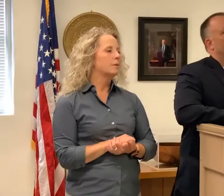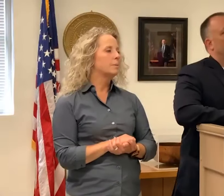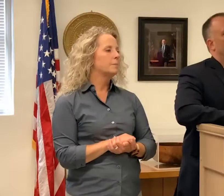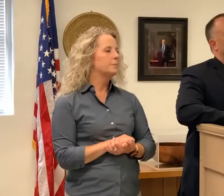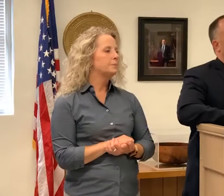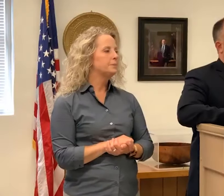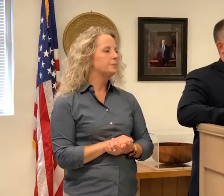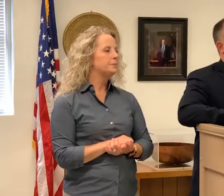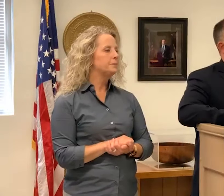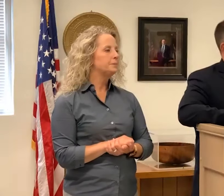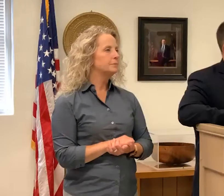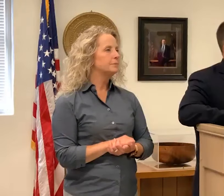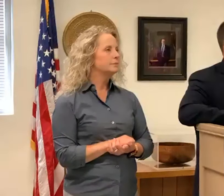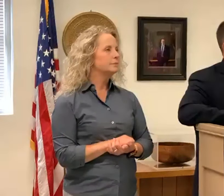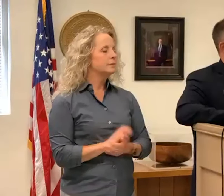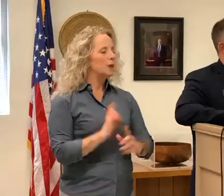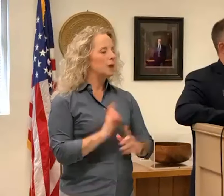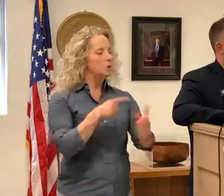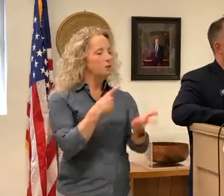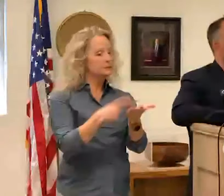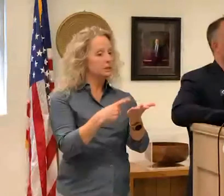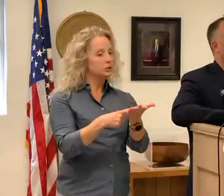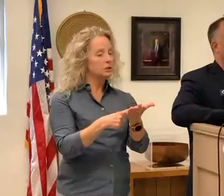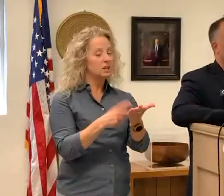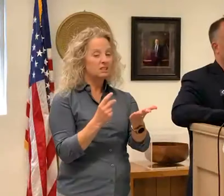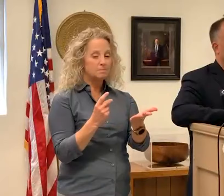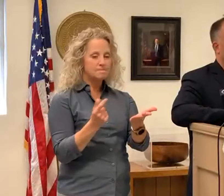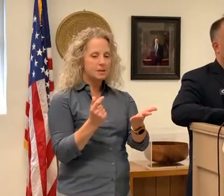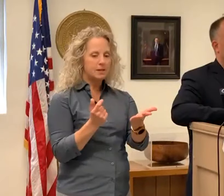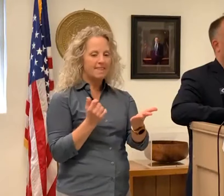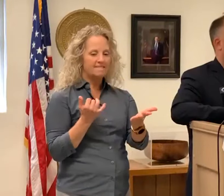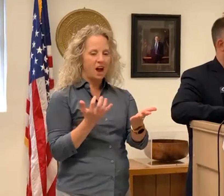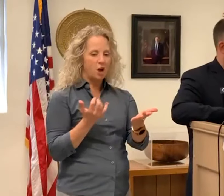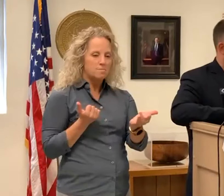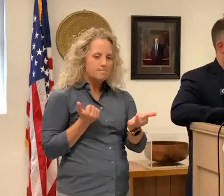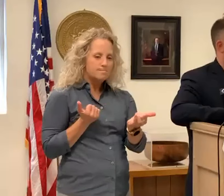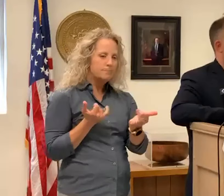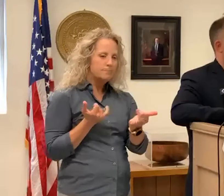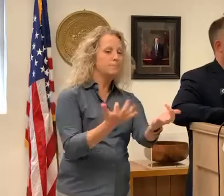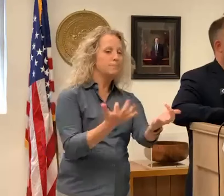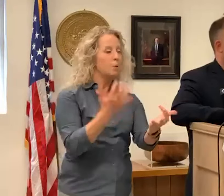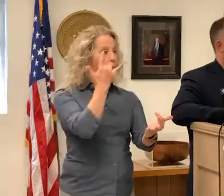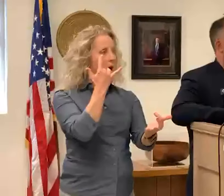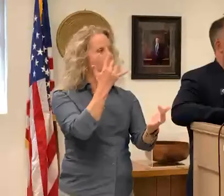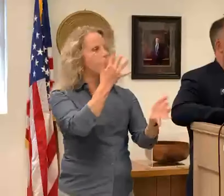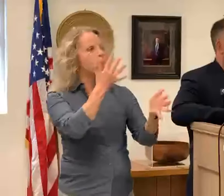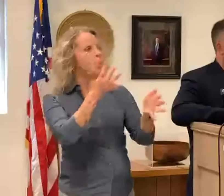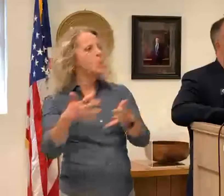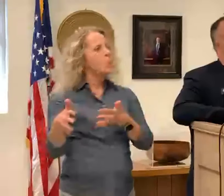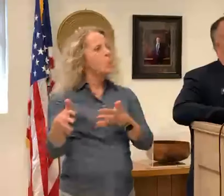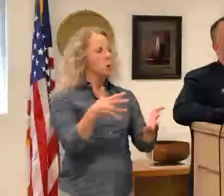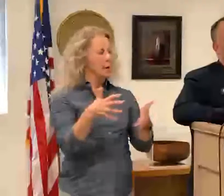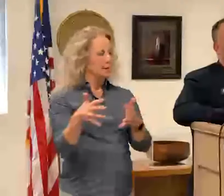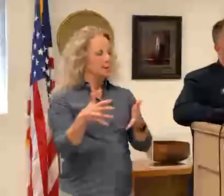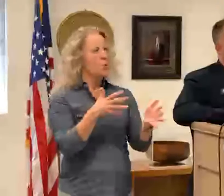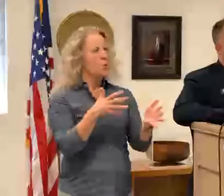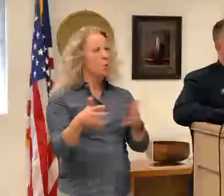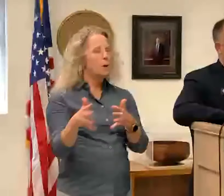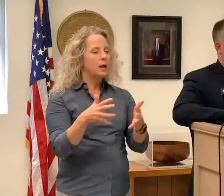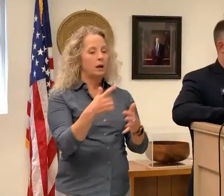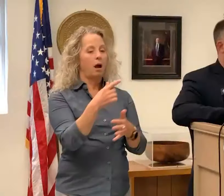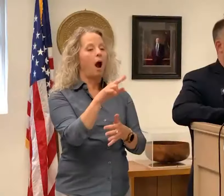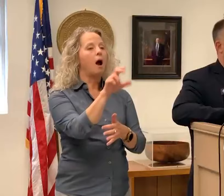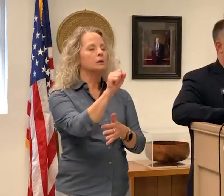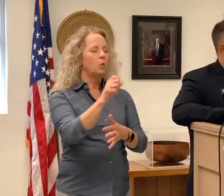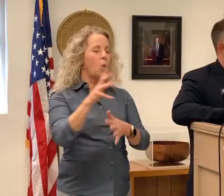one of the points of discussion was the speed with which the fire spread because of wind. And the wind was